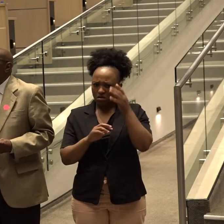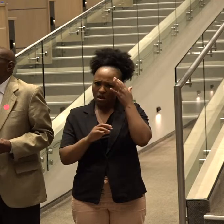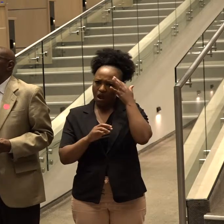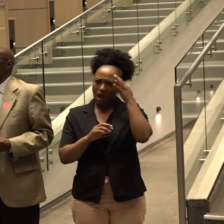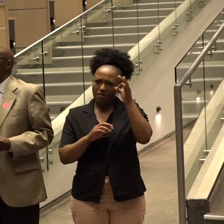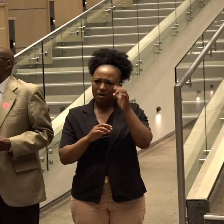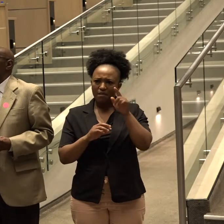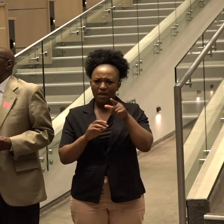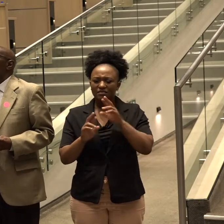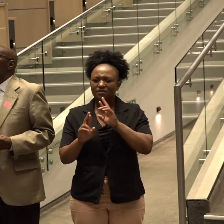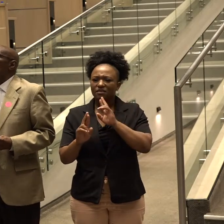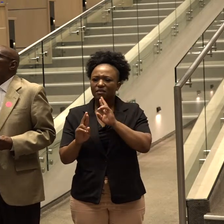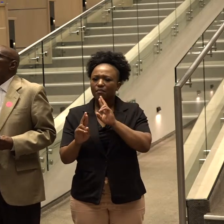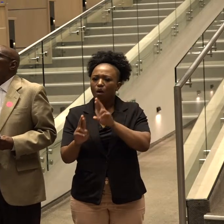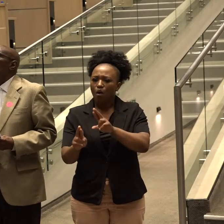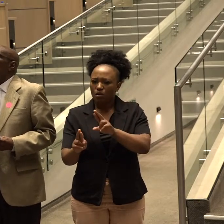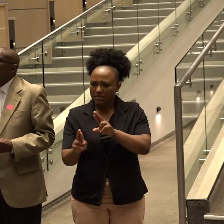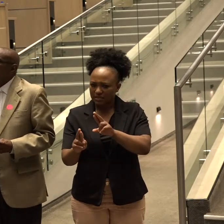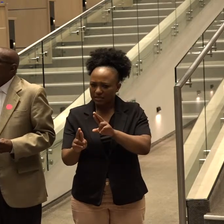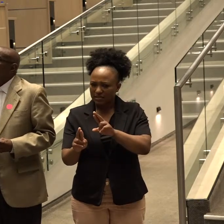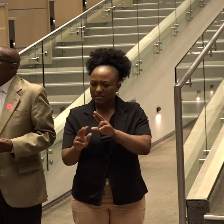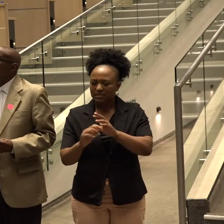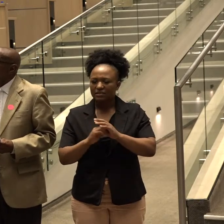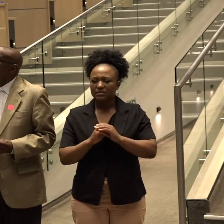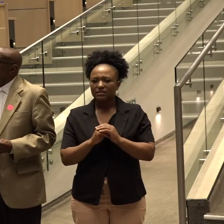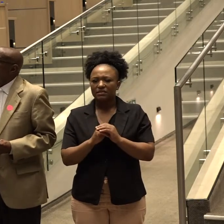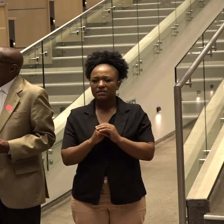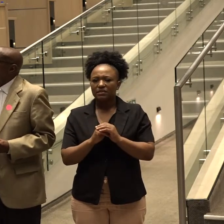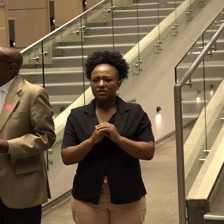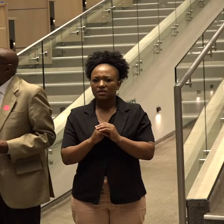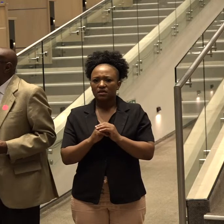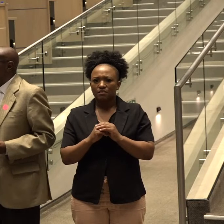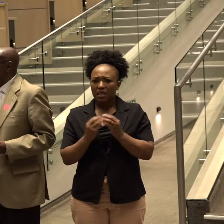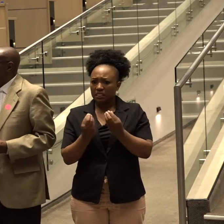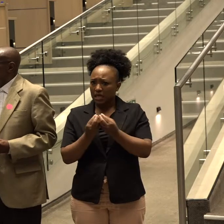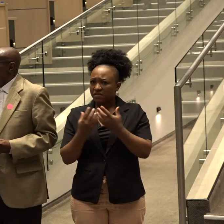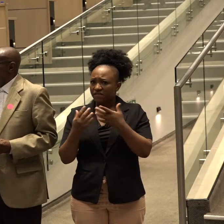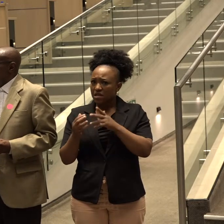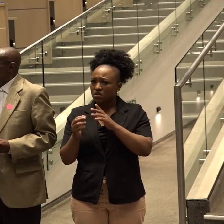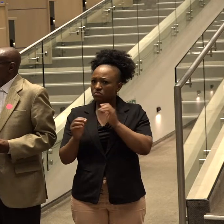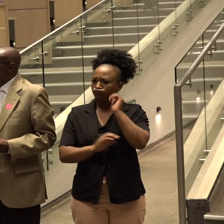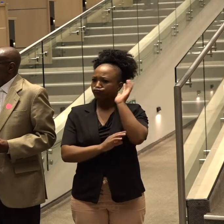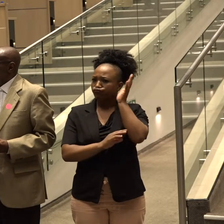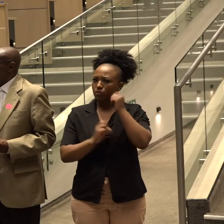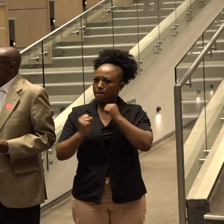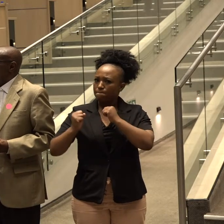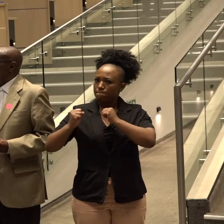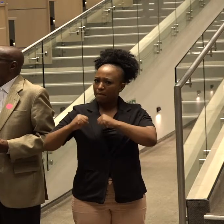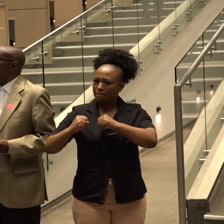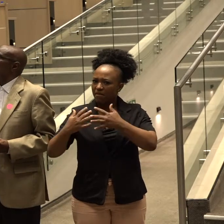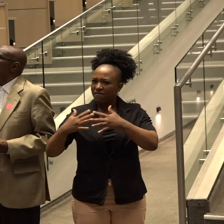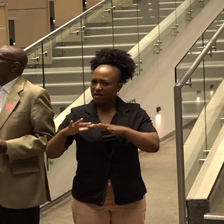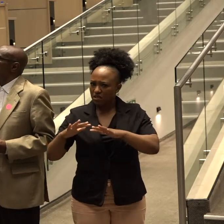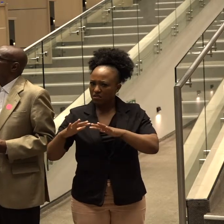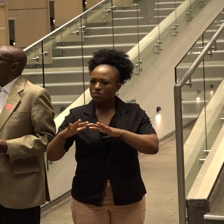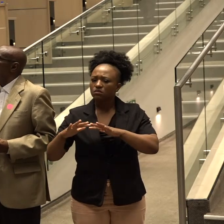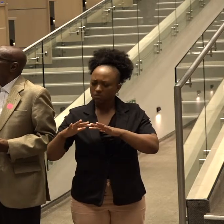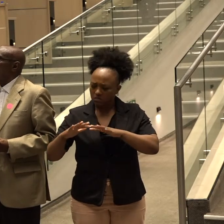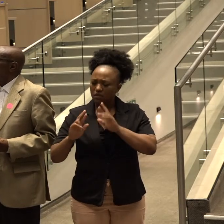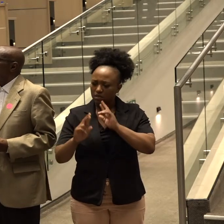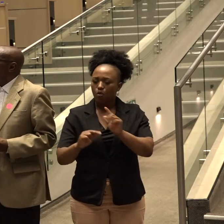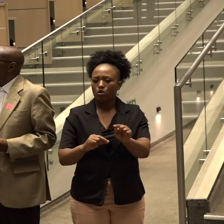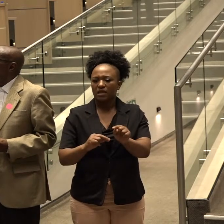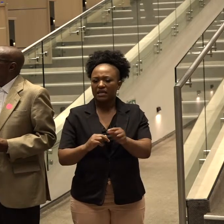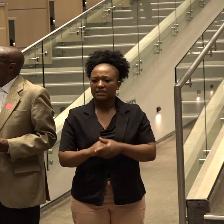report on things that we've agreed upon because in most cases